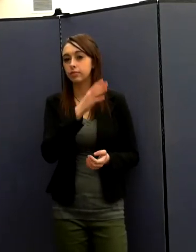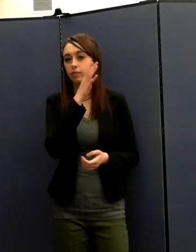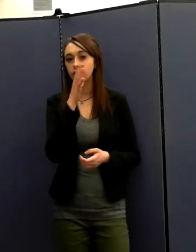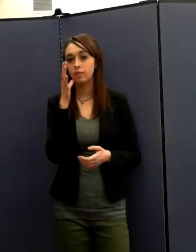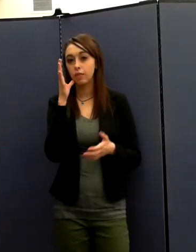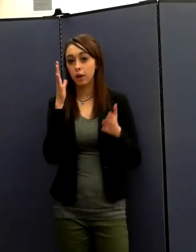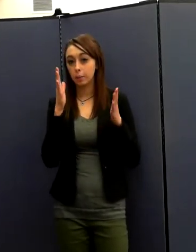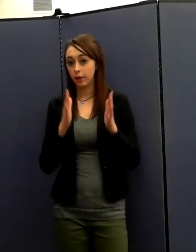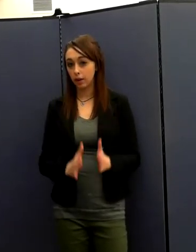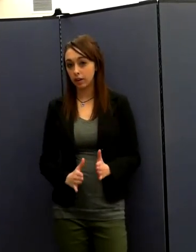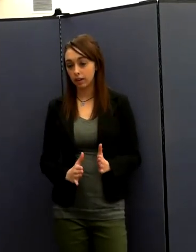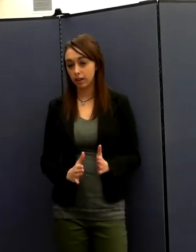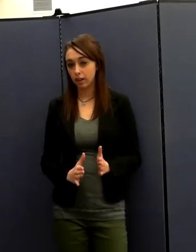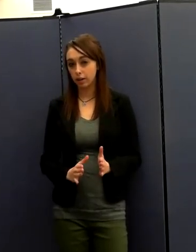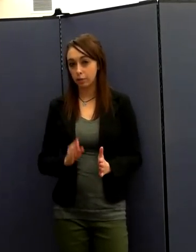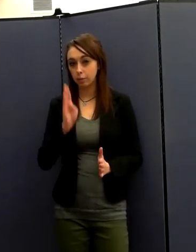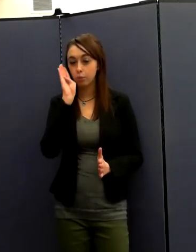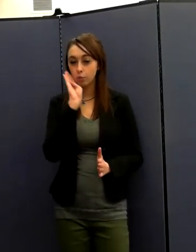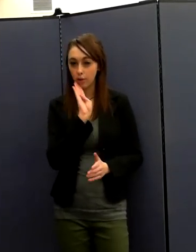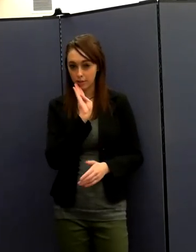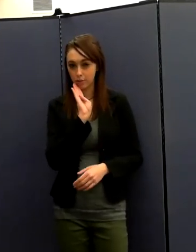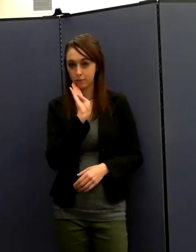Farmer Brown.